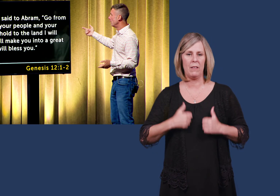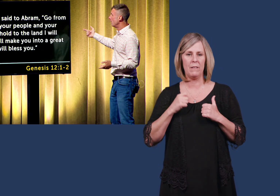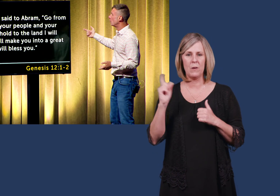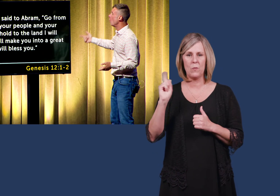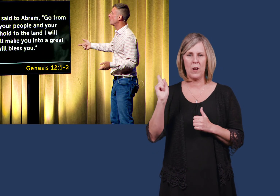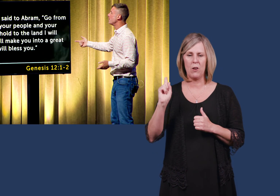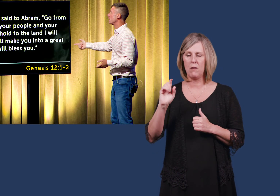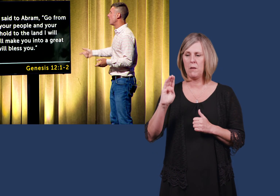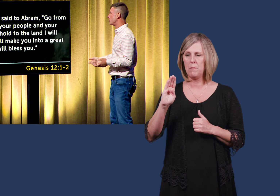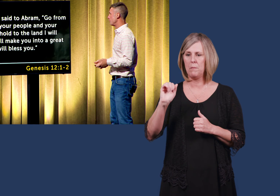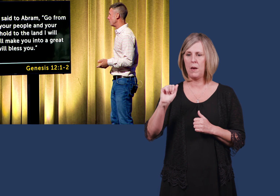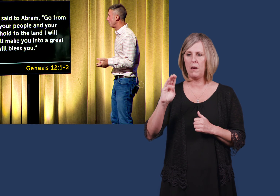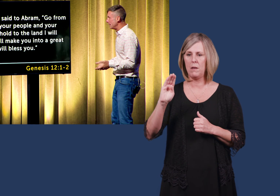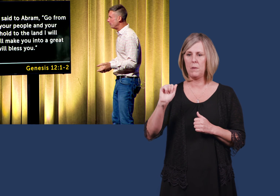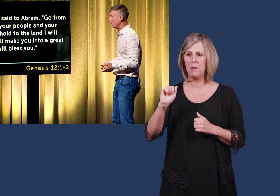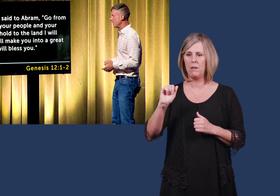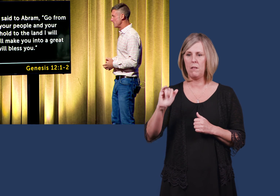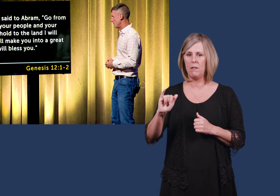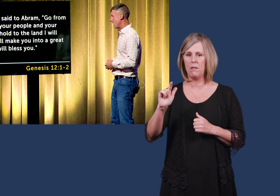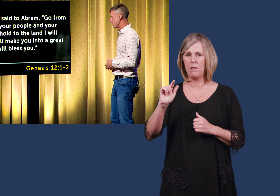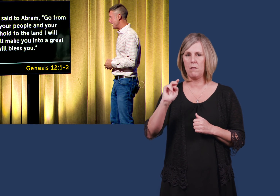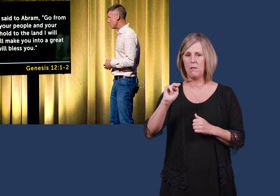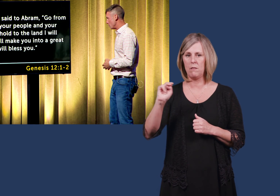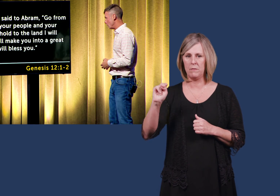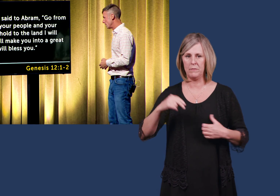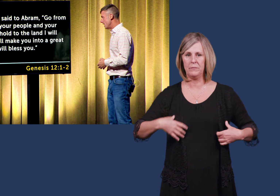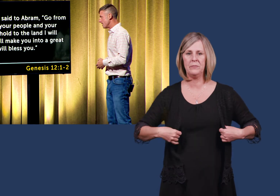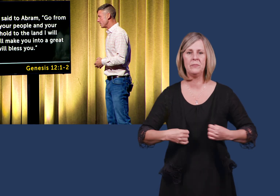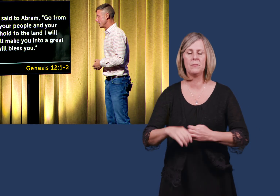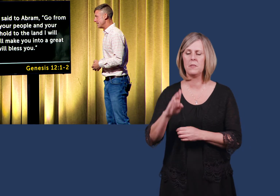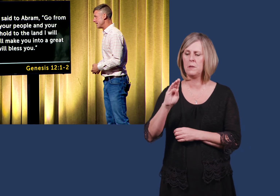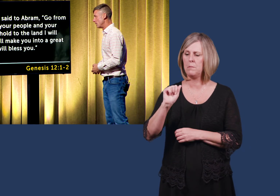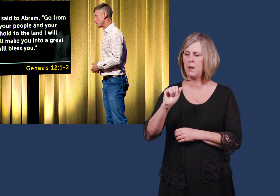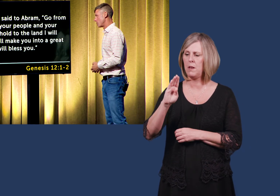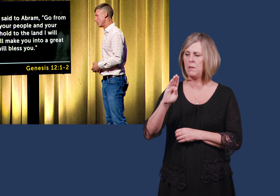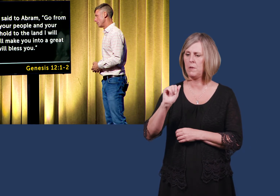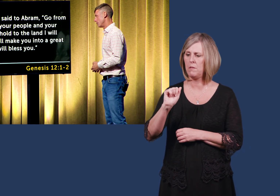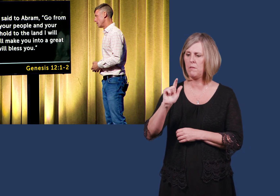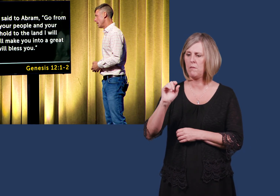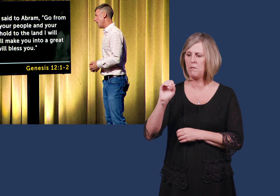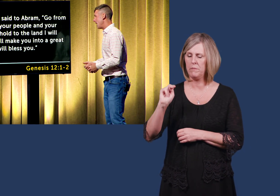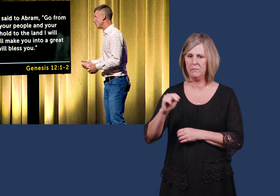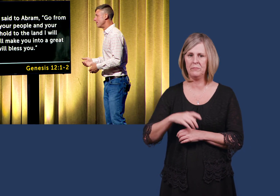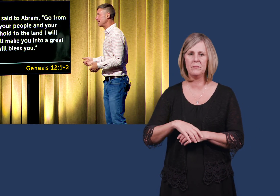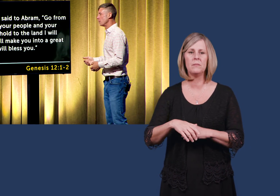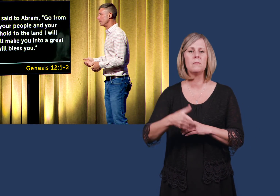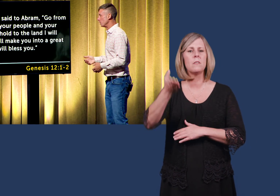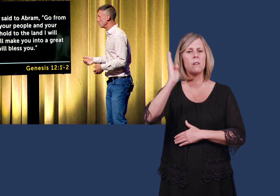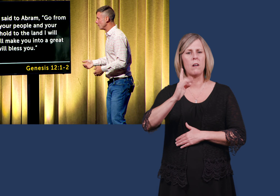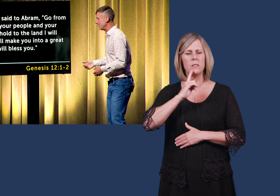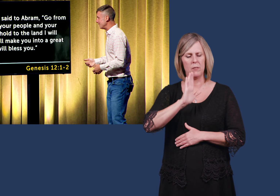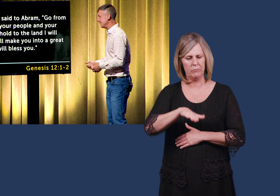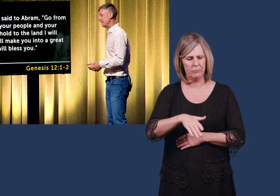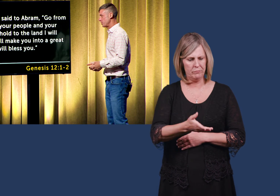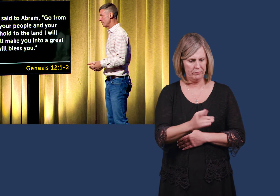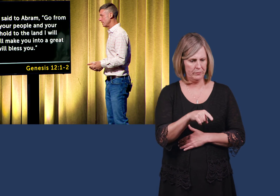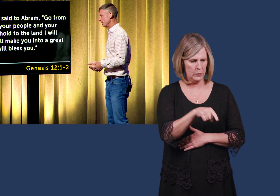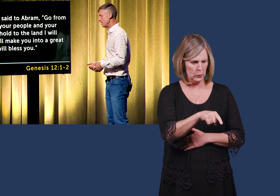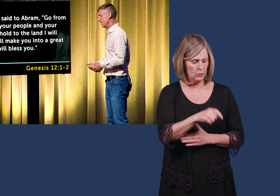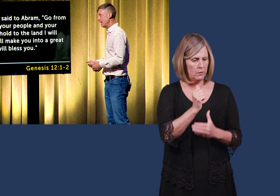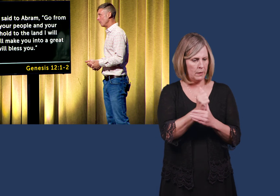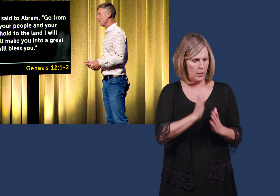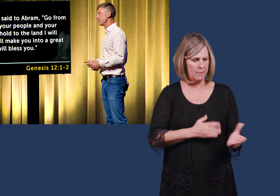Abram, "Go from your country, your people, and your father's household to the land I will show you. I will make you into a great